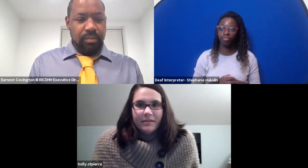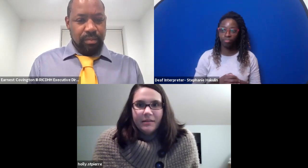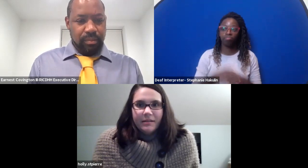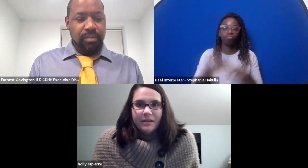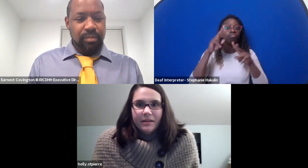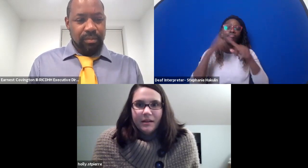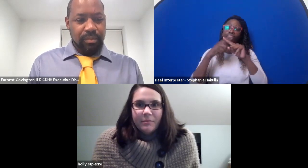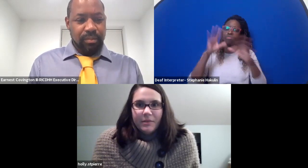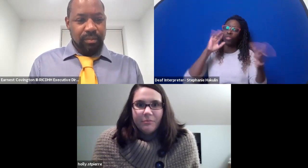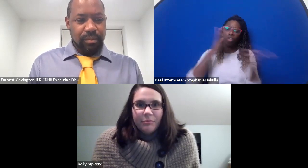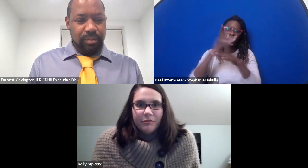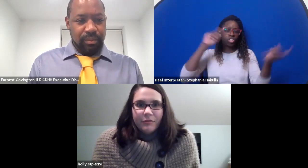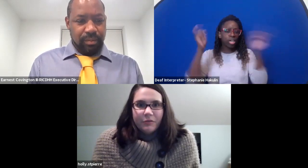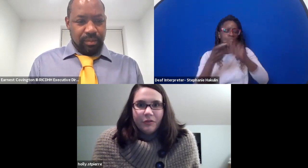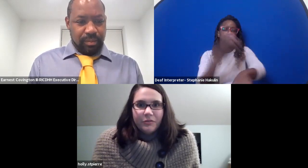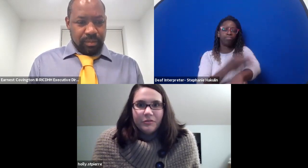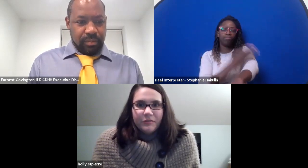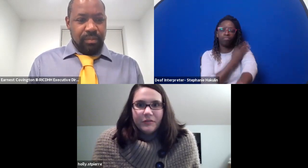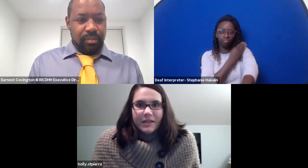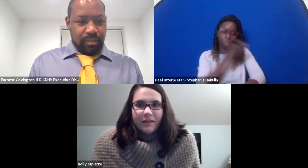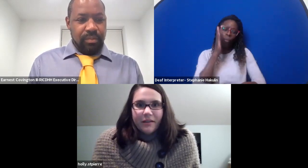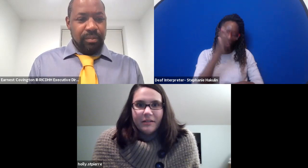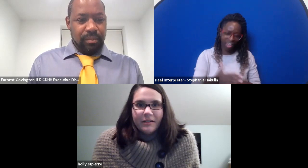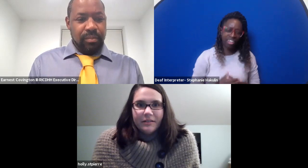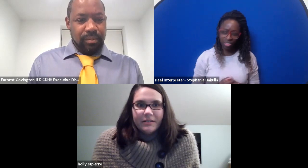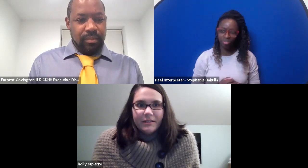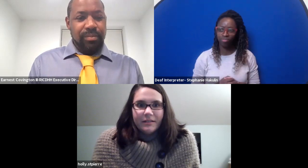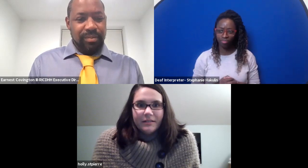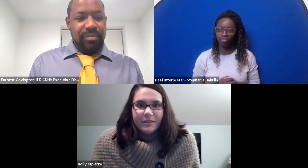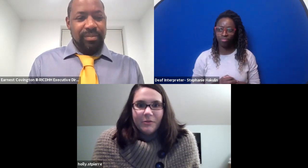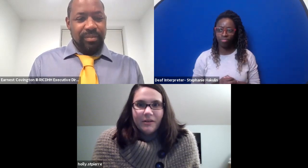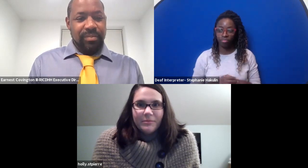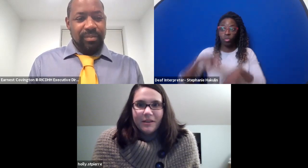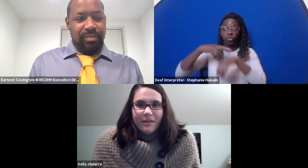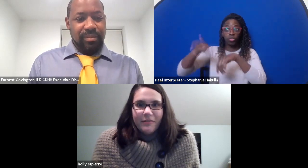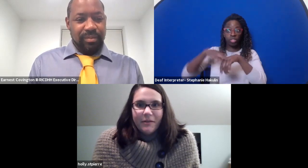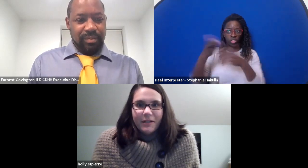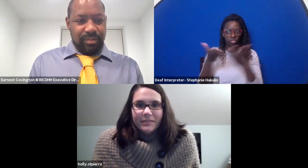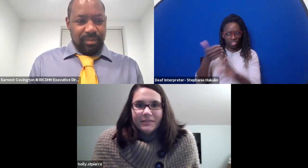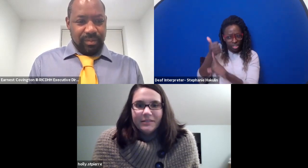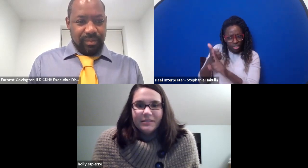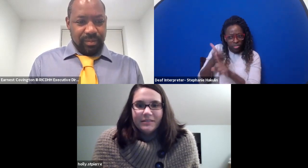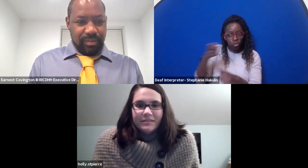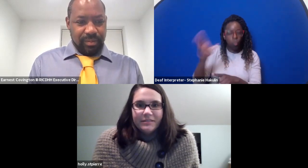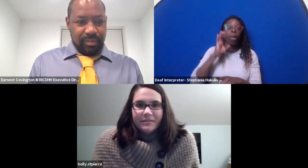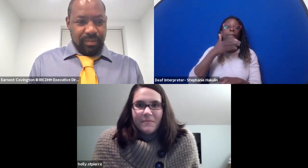happening and improving the referral service here. And welcome to the coffee hour,